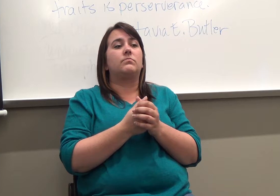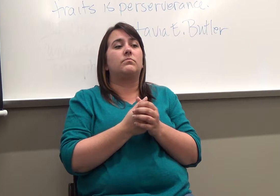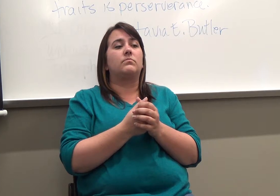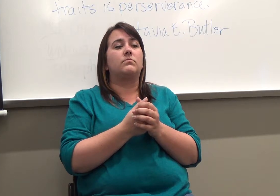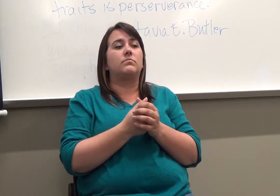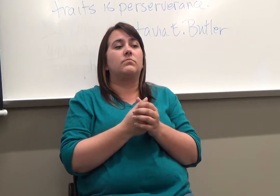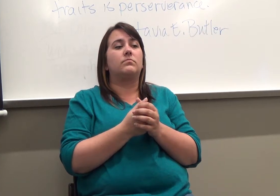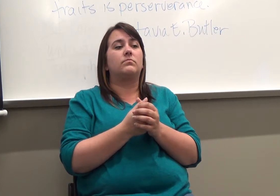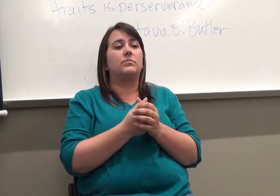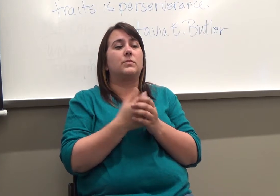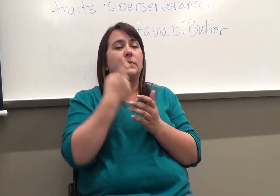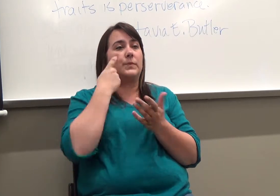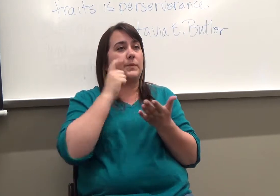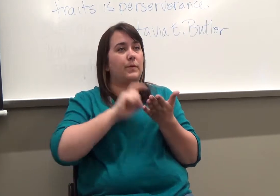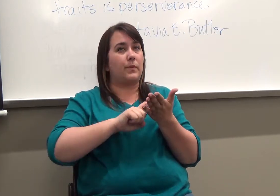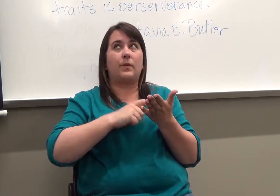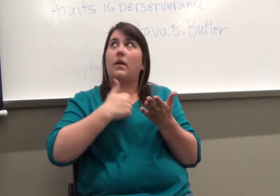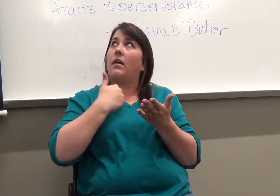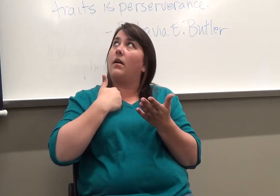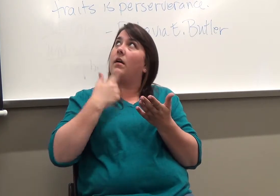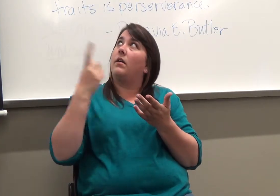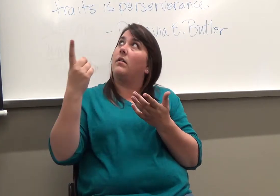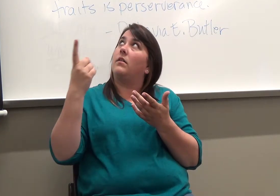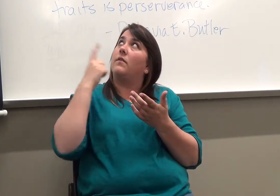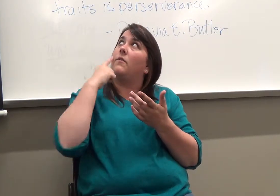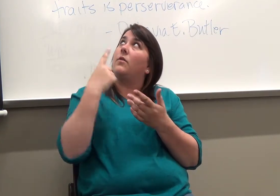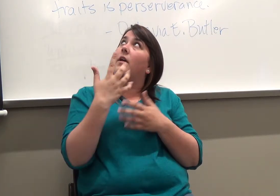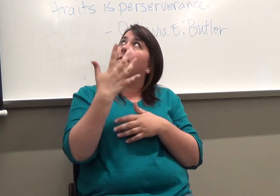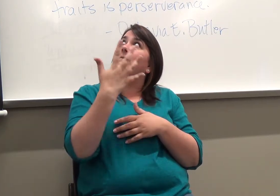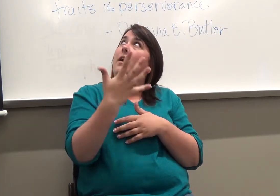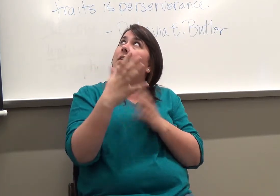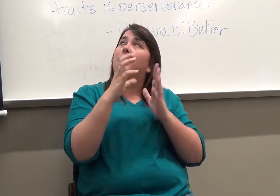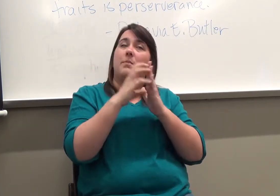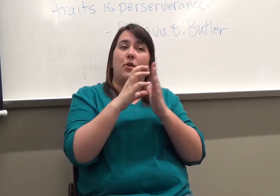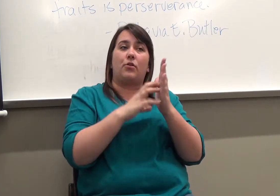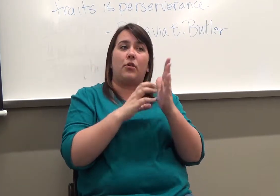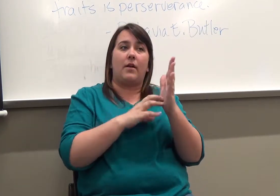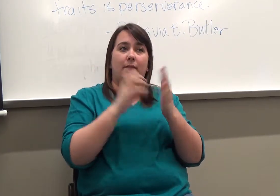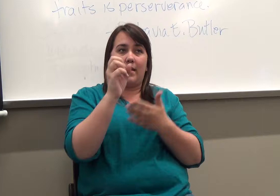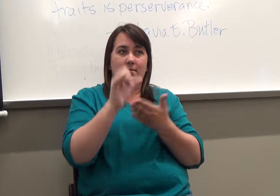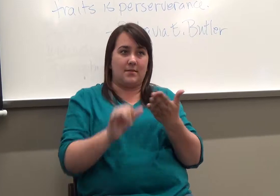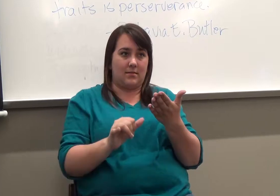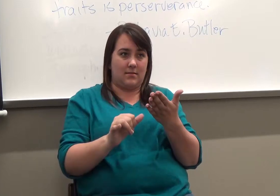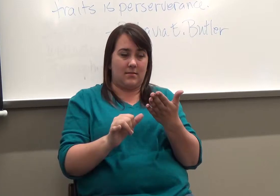so you notice that I had here for a 5-paragraph essay, okay?